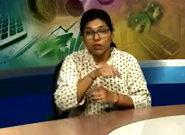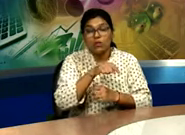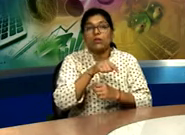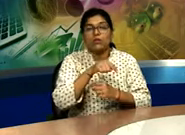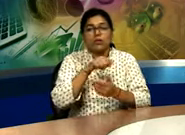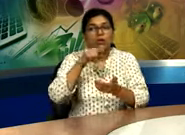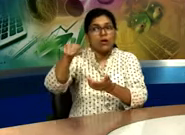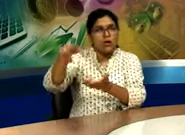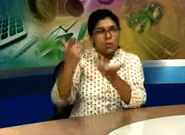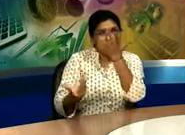in an article